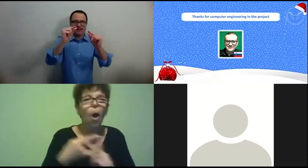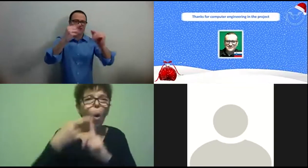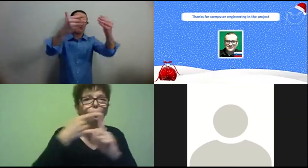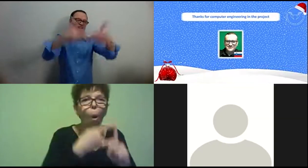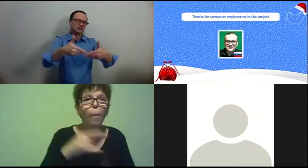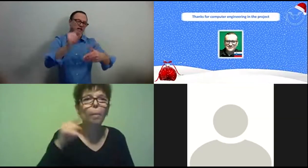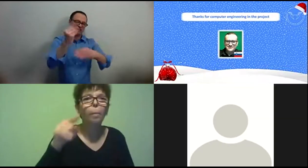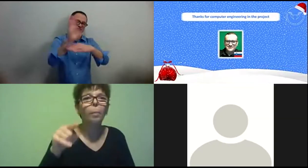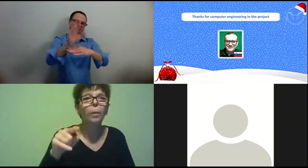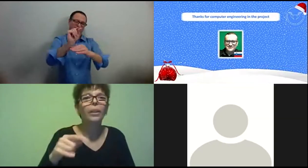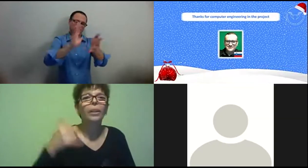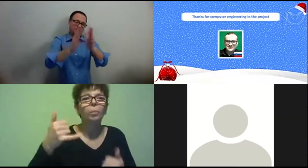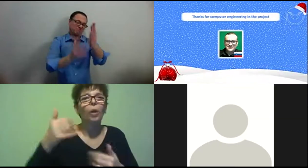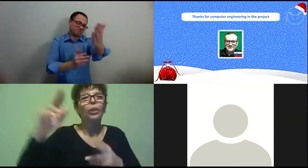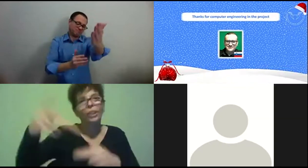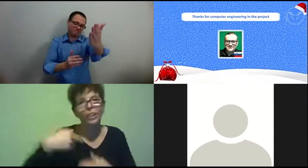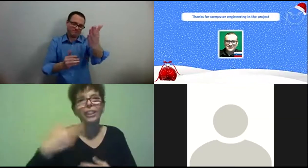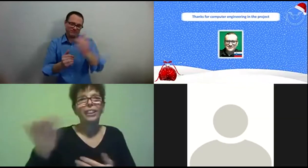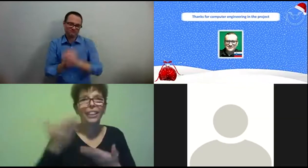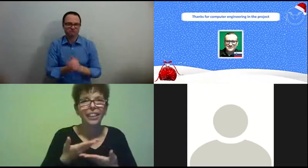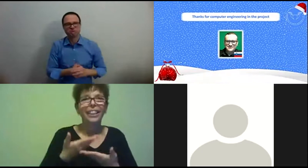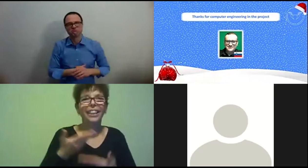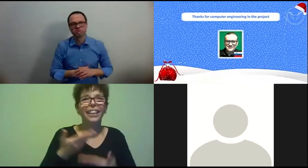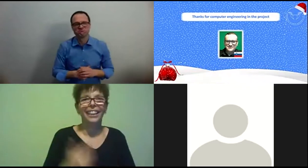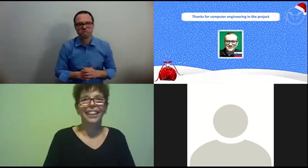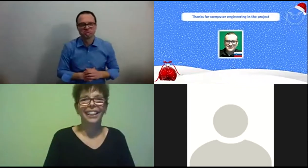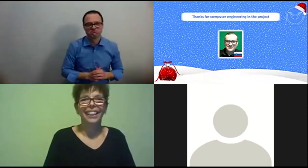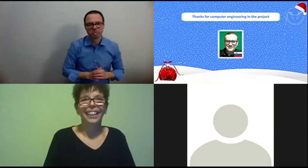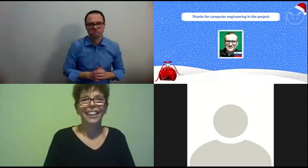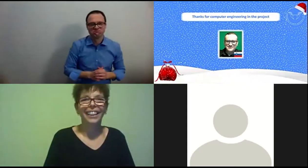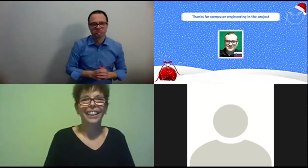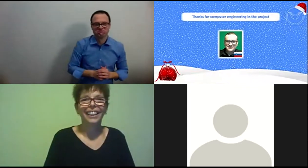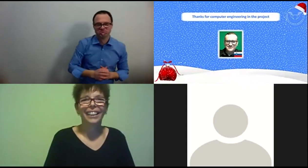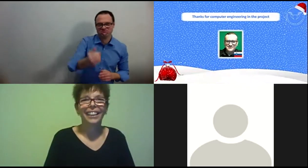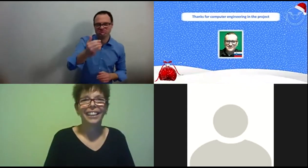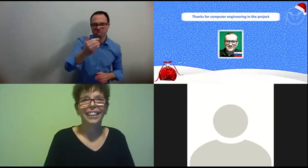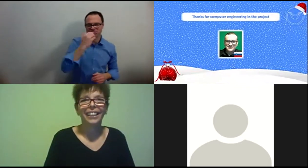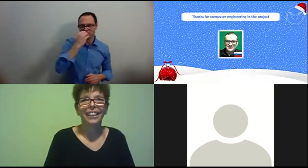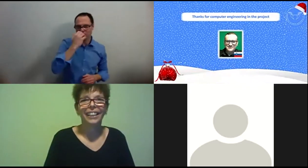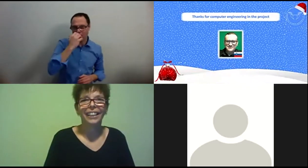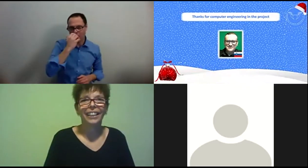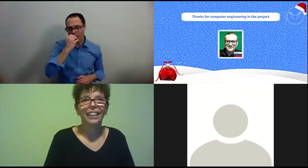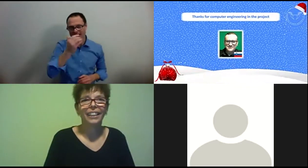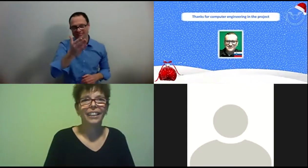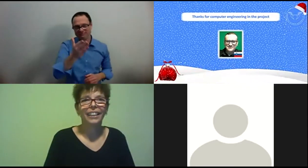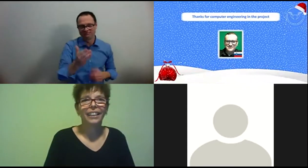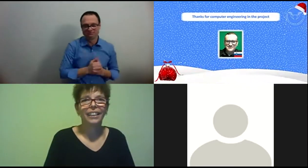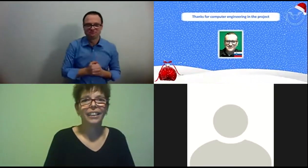Thank you also the rest of the tech team. If you want, you can take the floor and present yourself a little